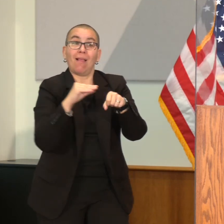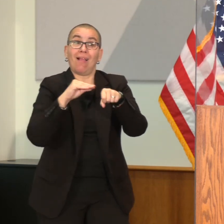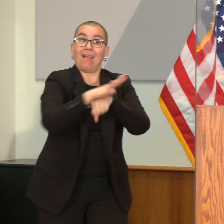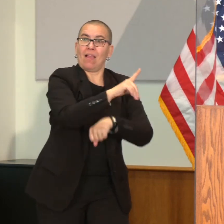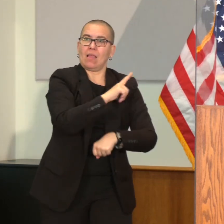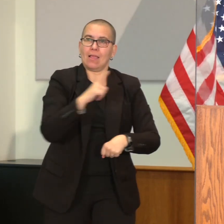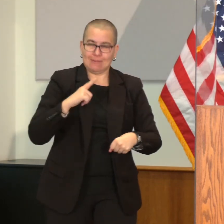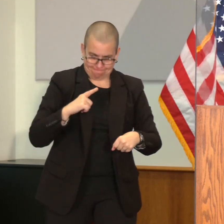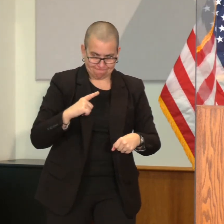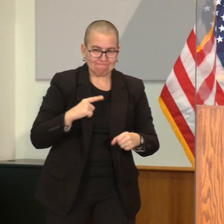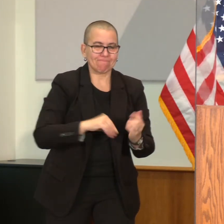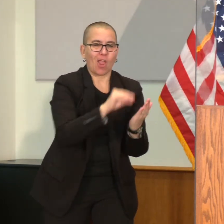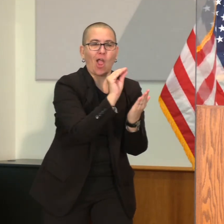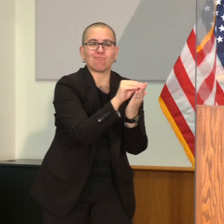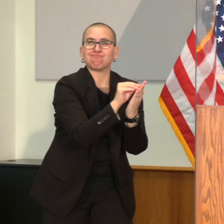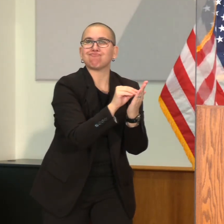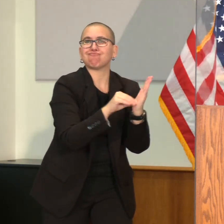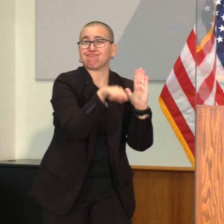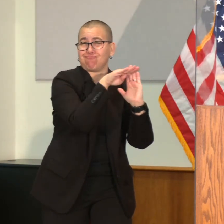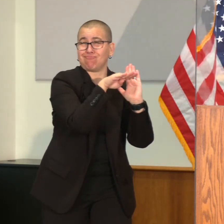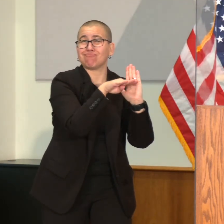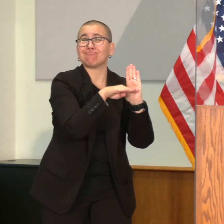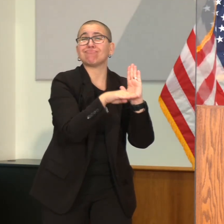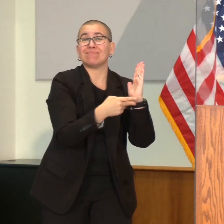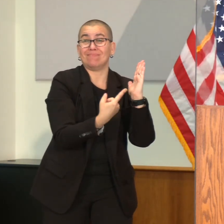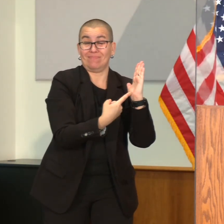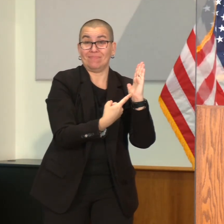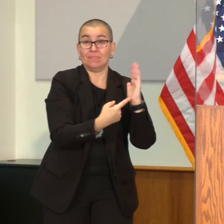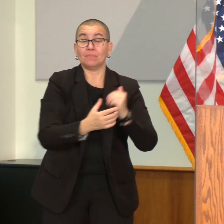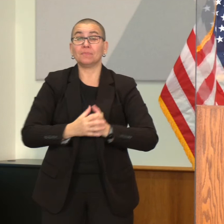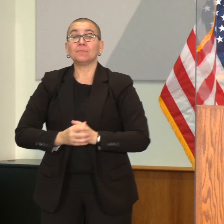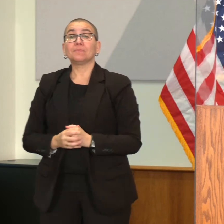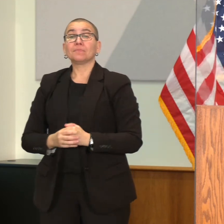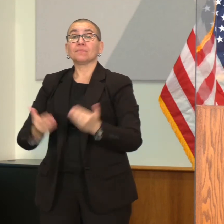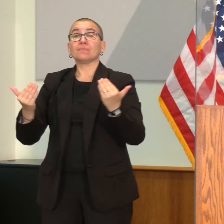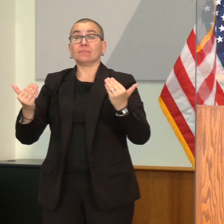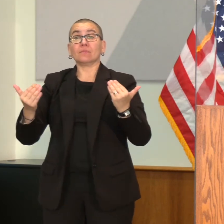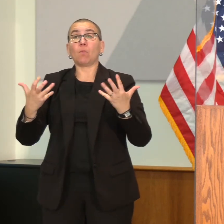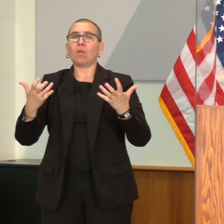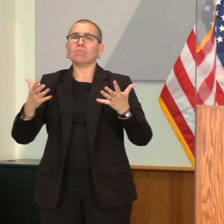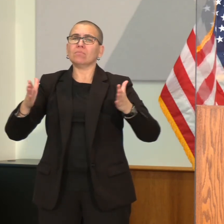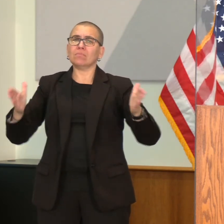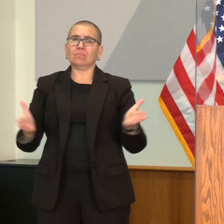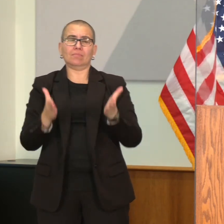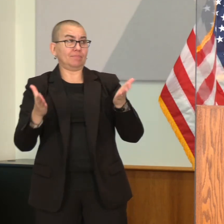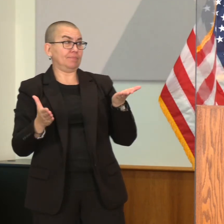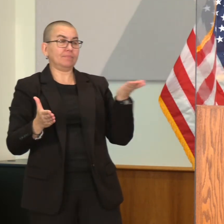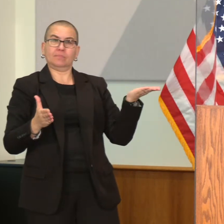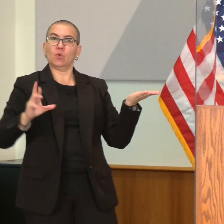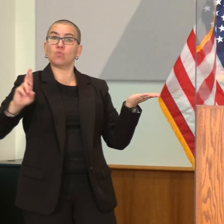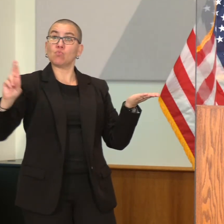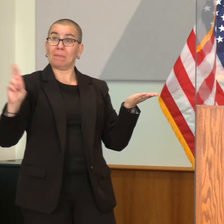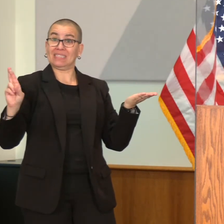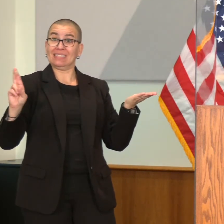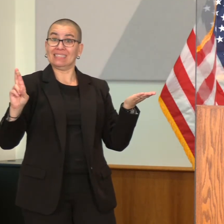Now here we stand, urging Republicans in the Minnesota Senate to act.